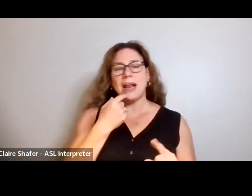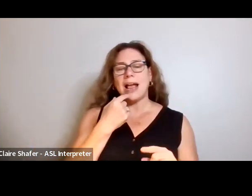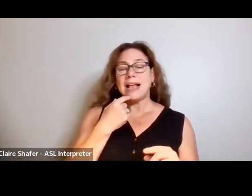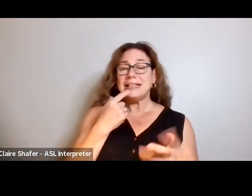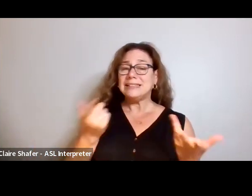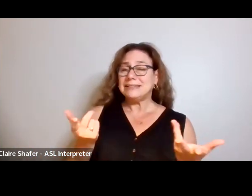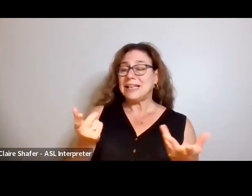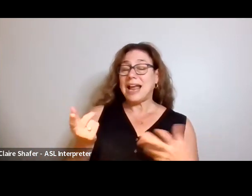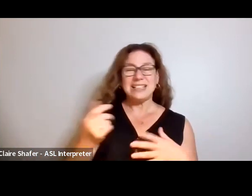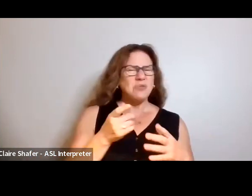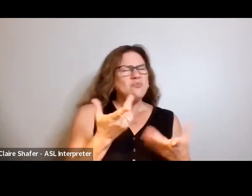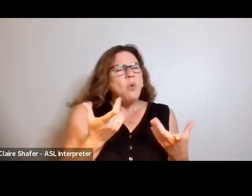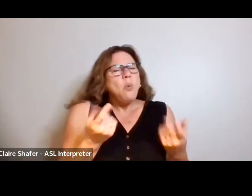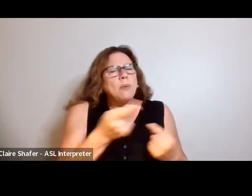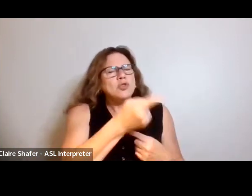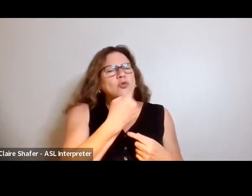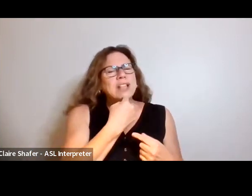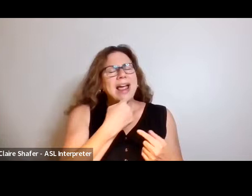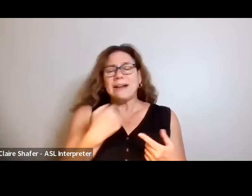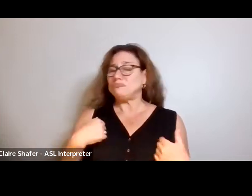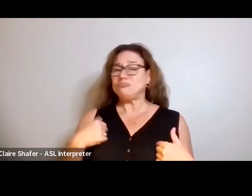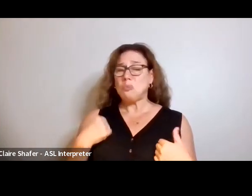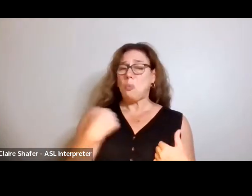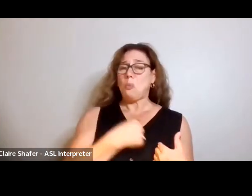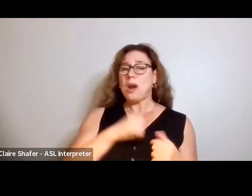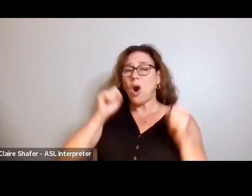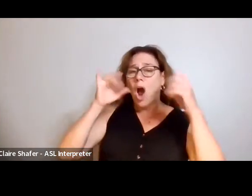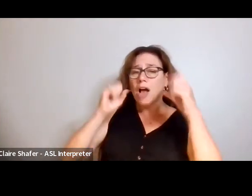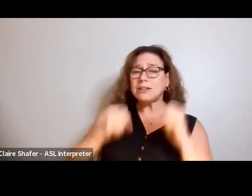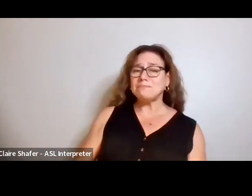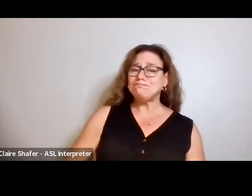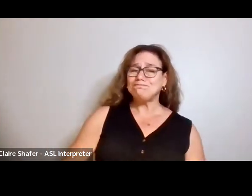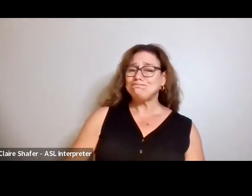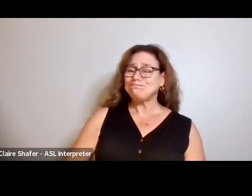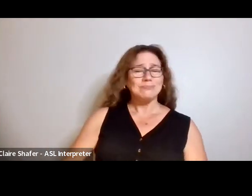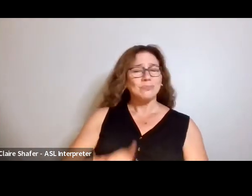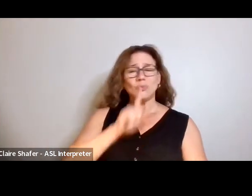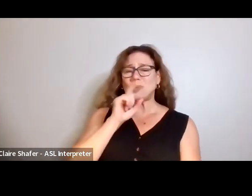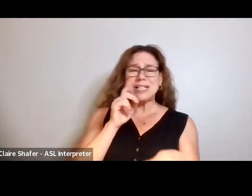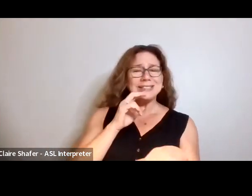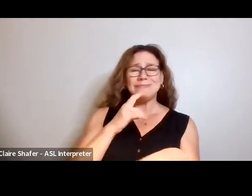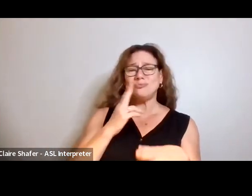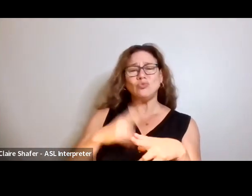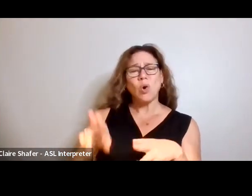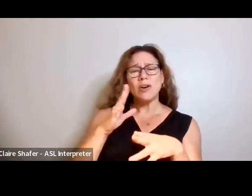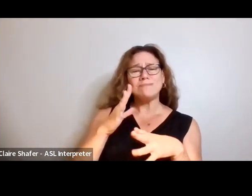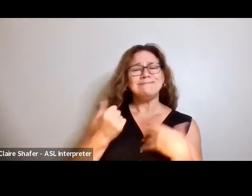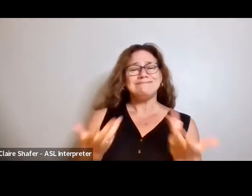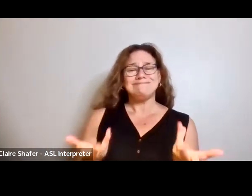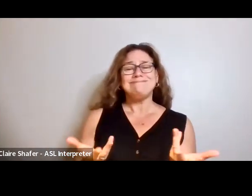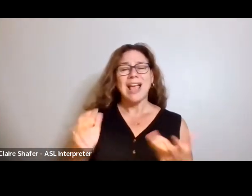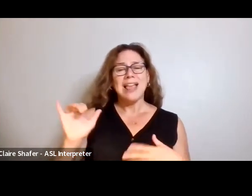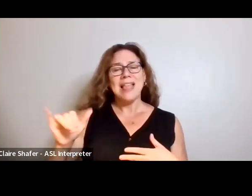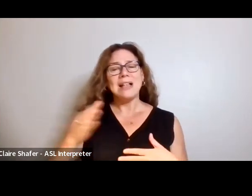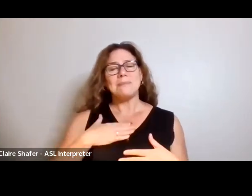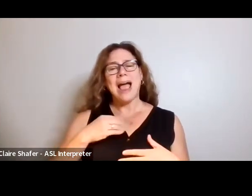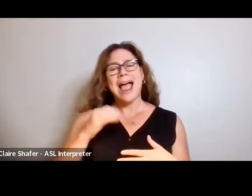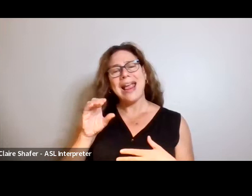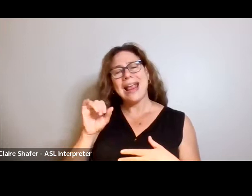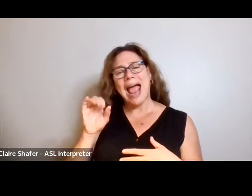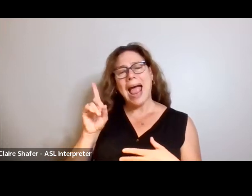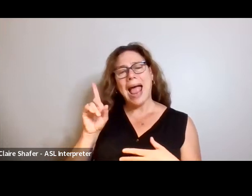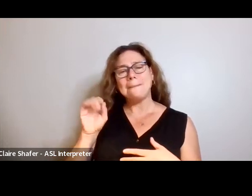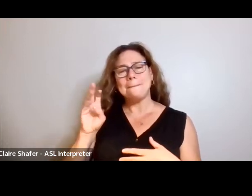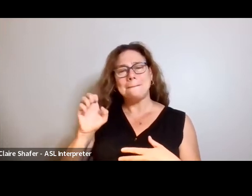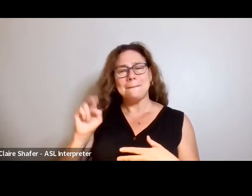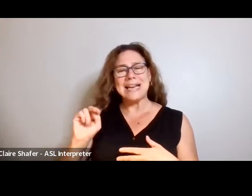awesome. Kids are happy. Freshmen are great." So they went really short, but that's where my admin team is. They're having a good time with the